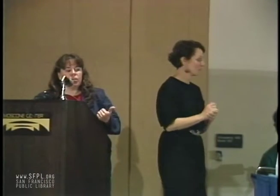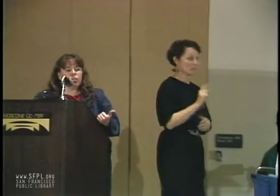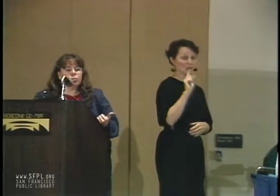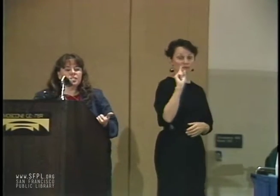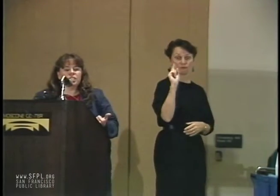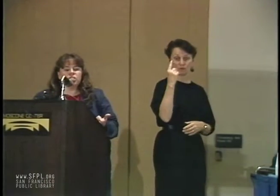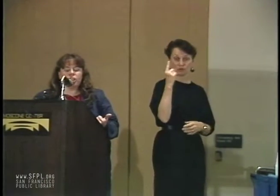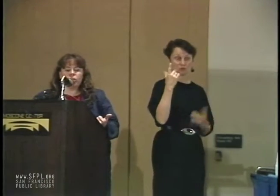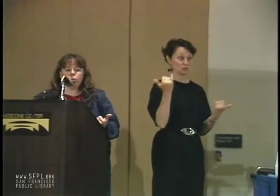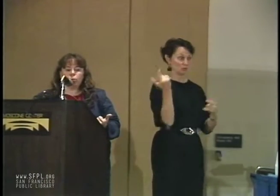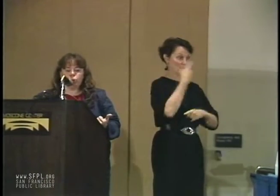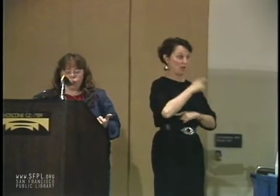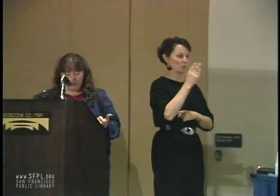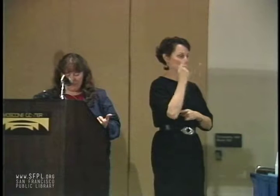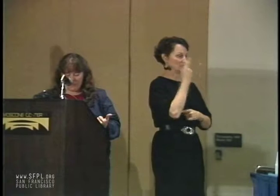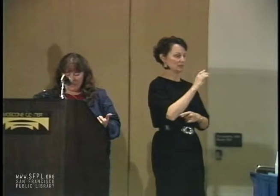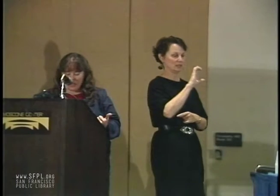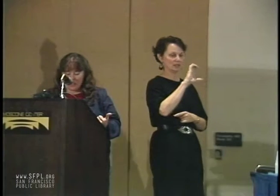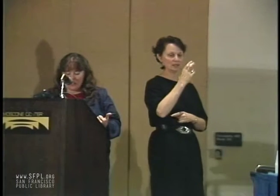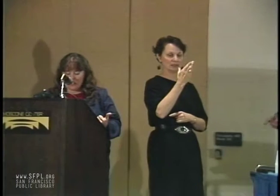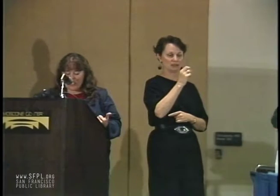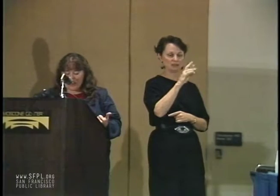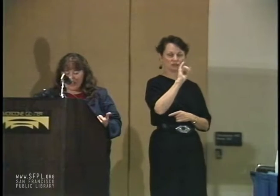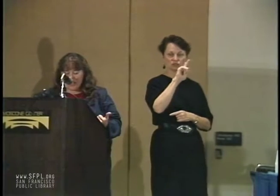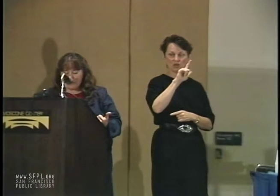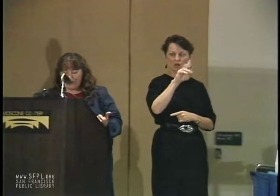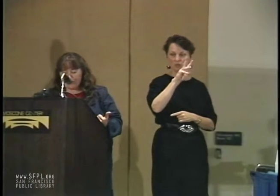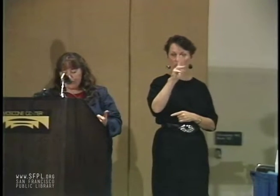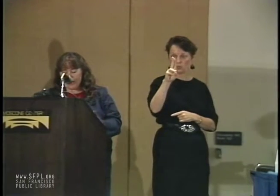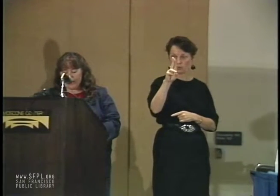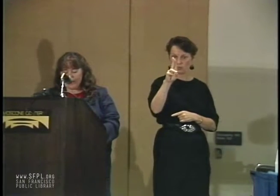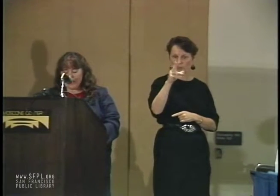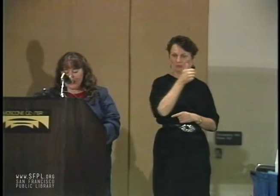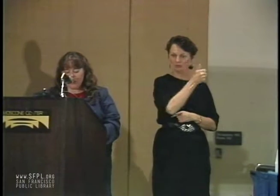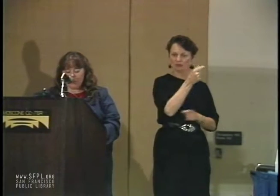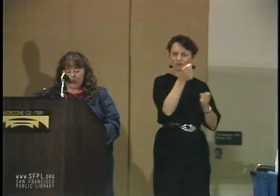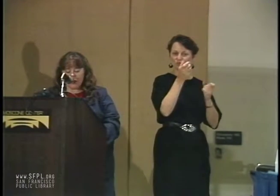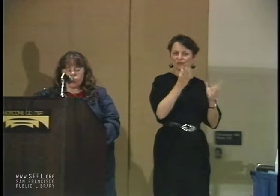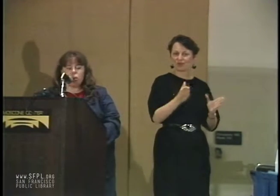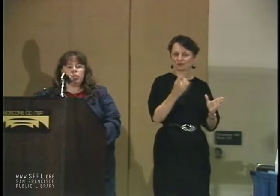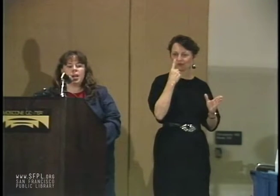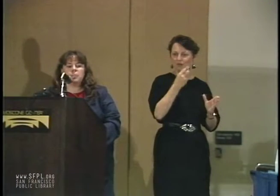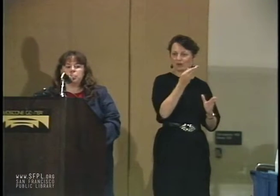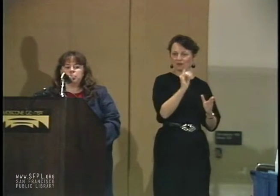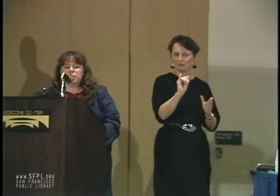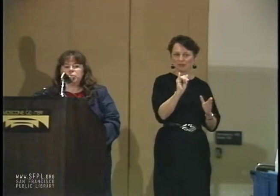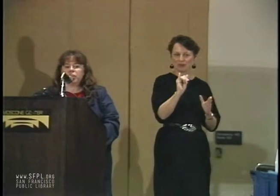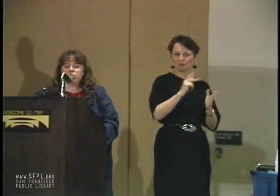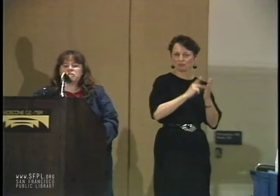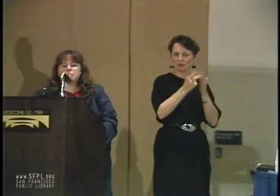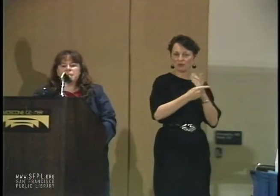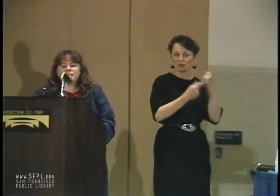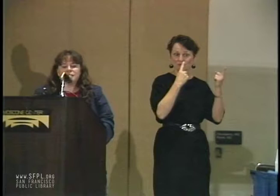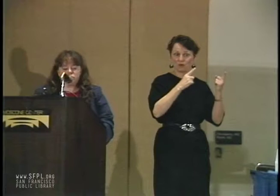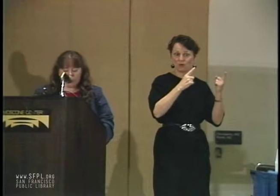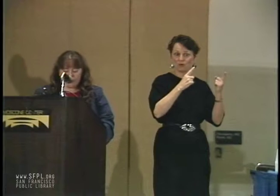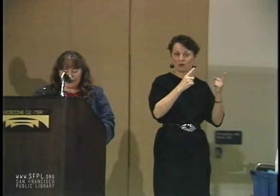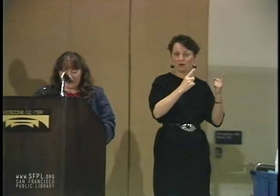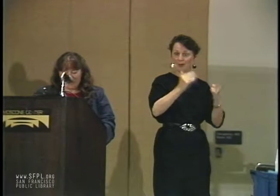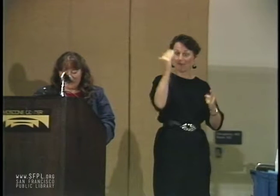you will see Cheryl Wu. Cheryl has been the director of the Hearing Impaired Program at Big Brothers Big Sisters of San